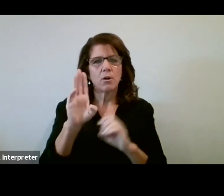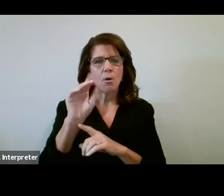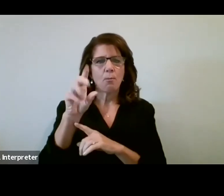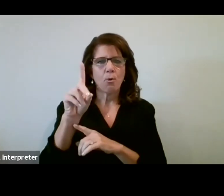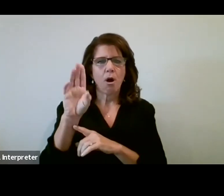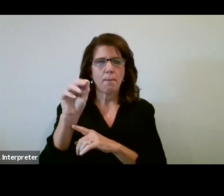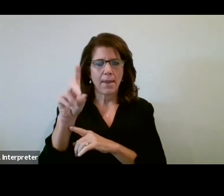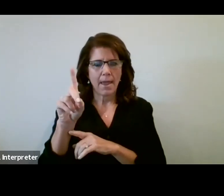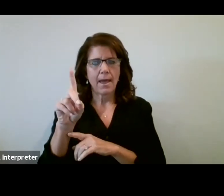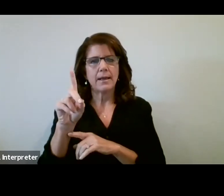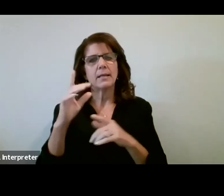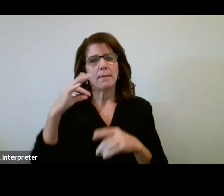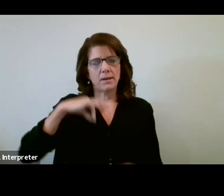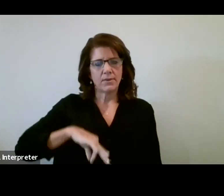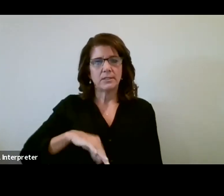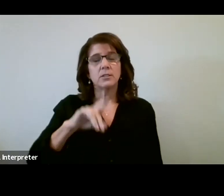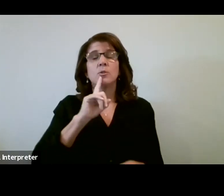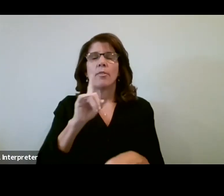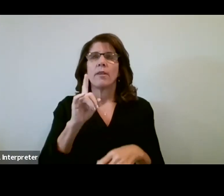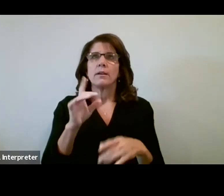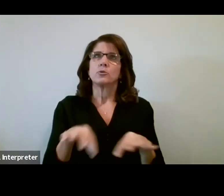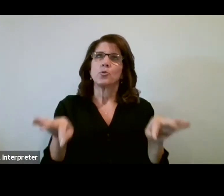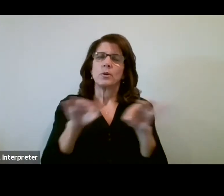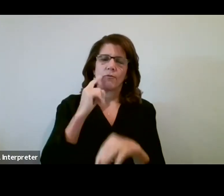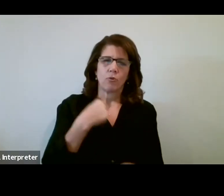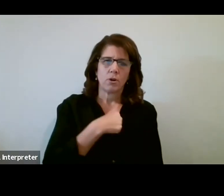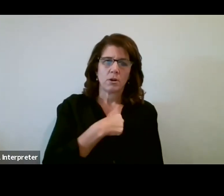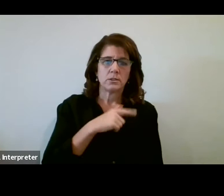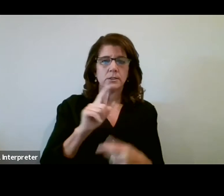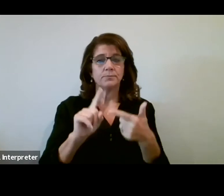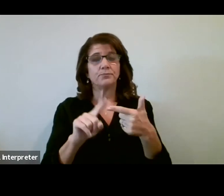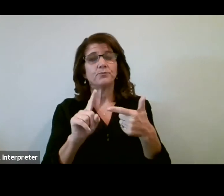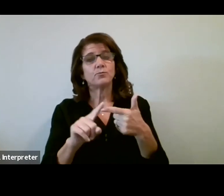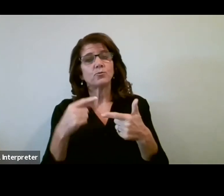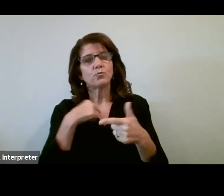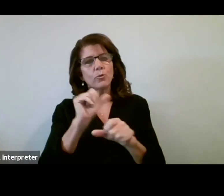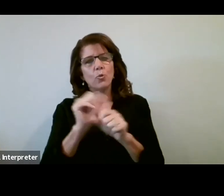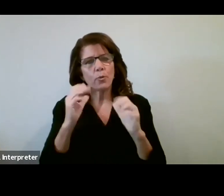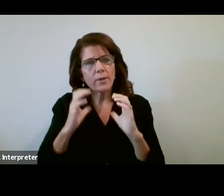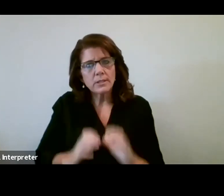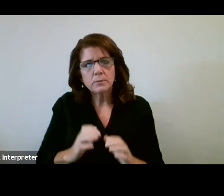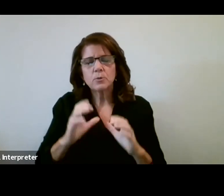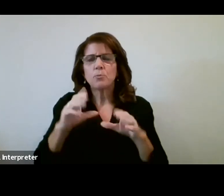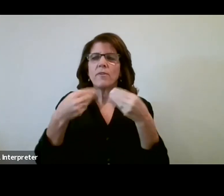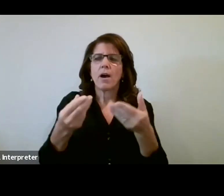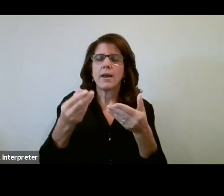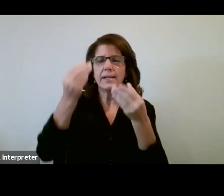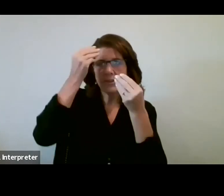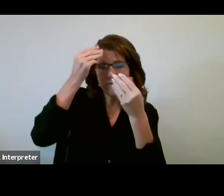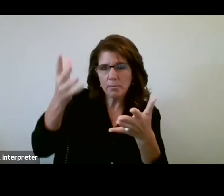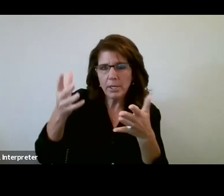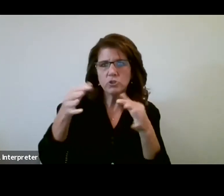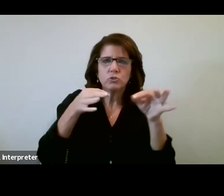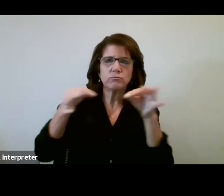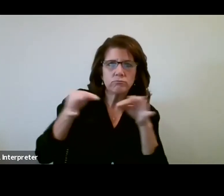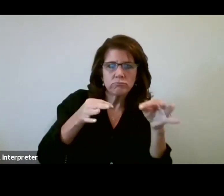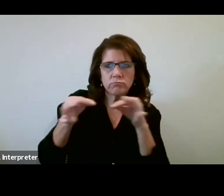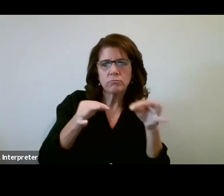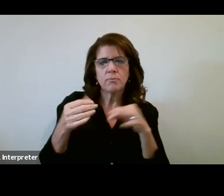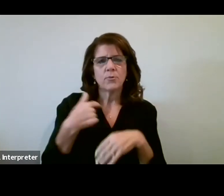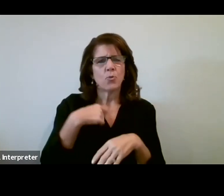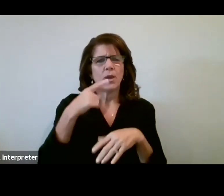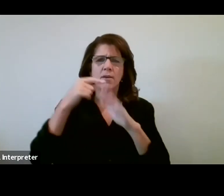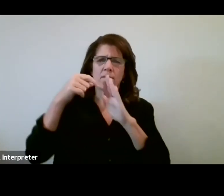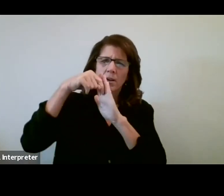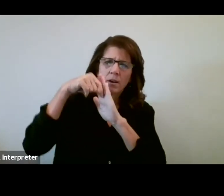that's a critical piece for us. We also do a lot of work on the consumer side in information and education. We have an